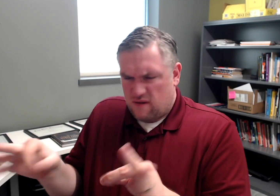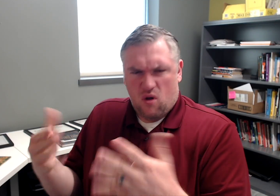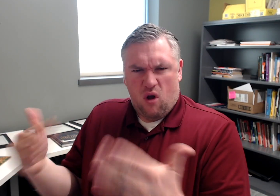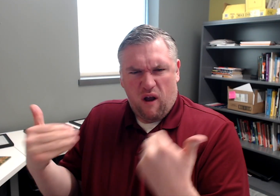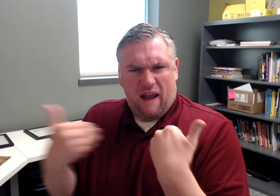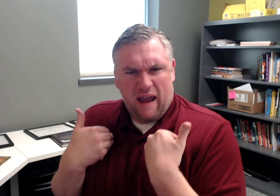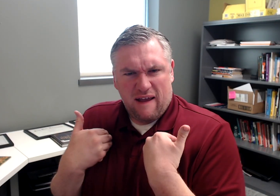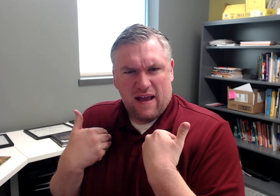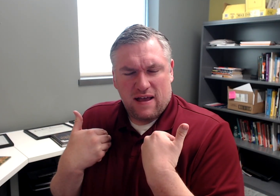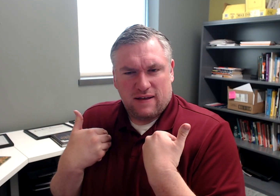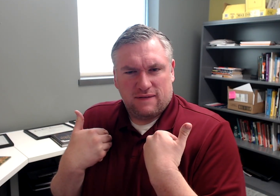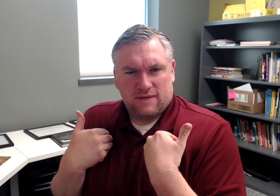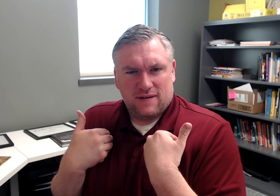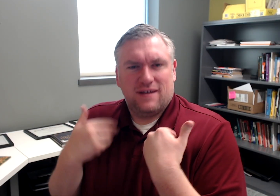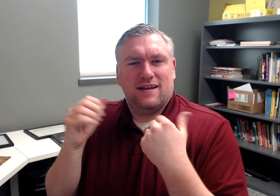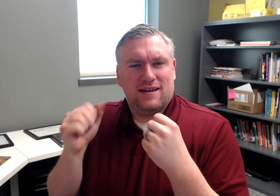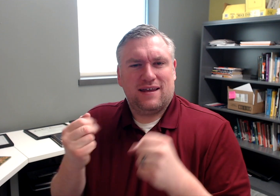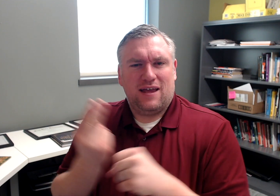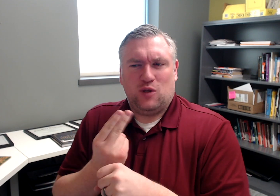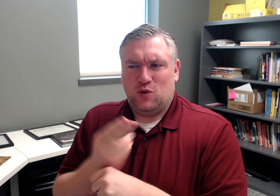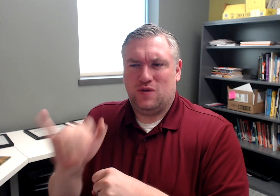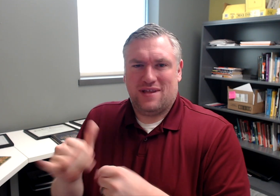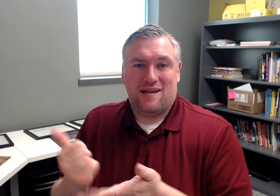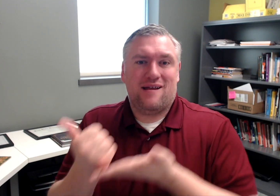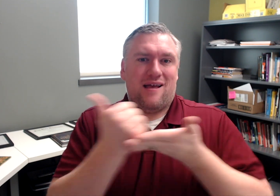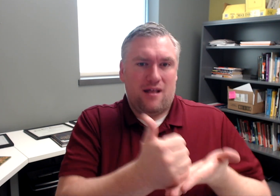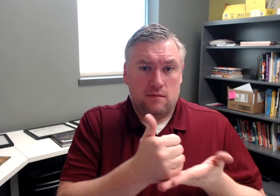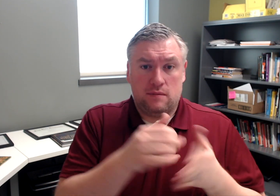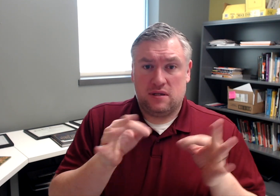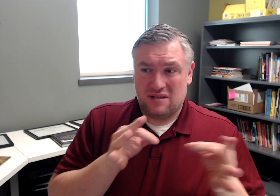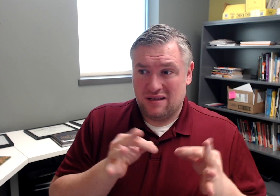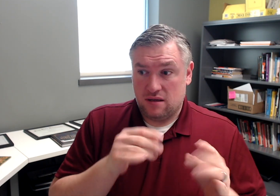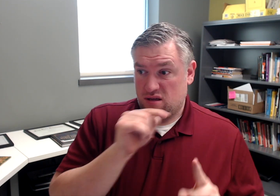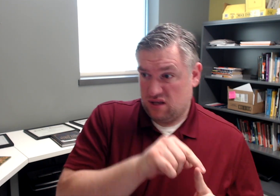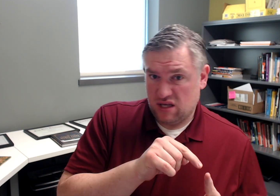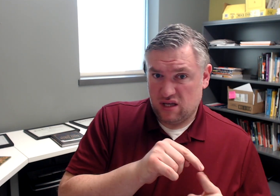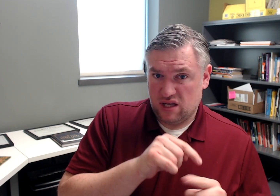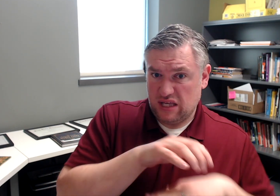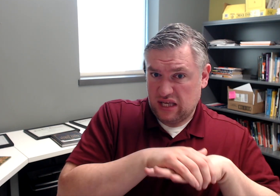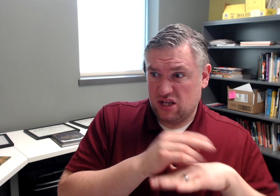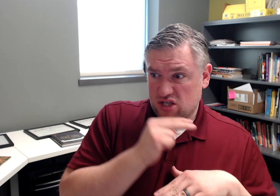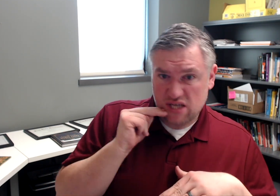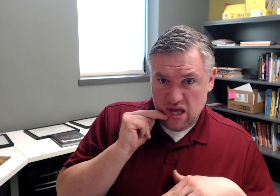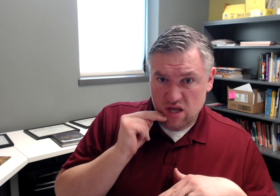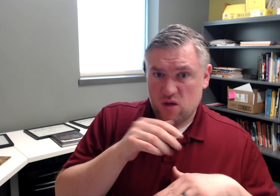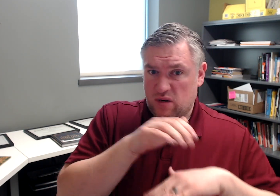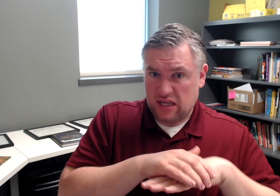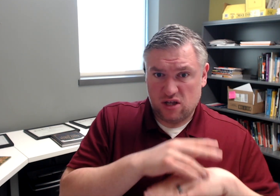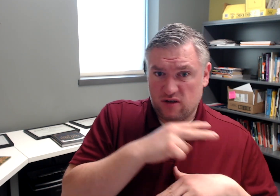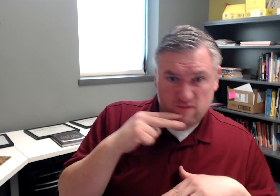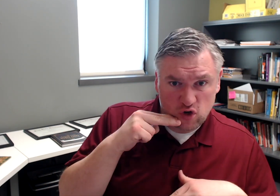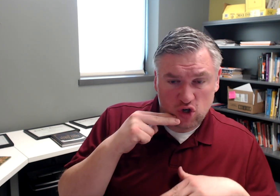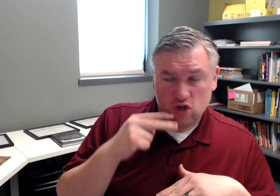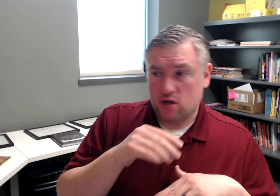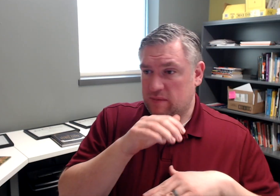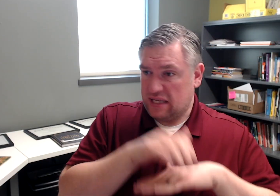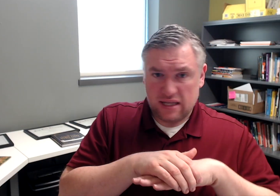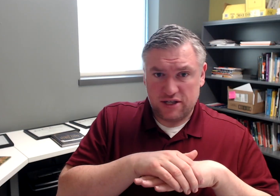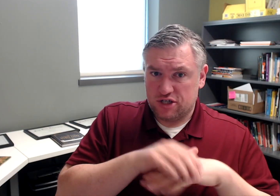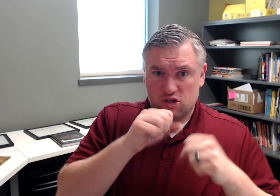if you have a strong language, you can use that to help explain English nouns, English verbs,